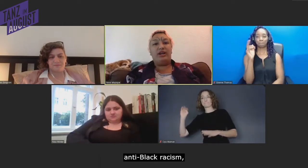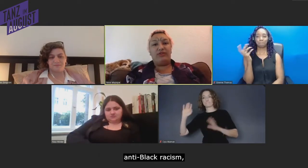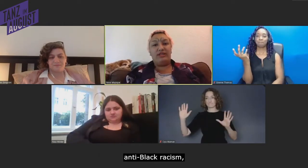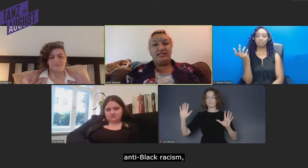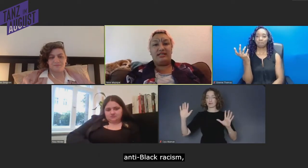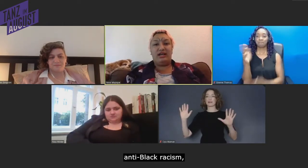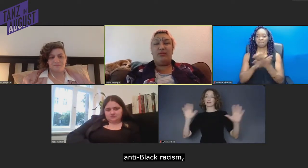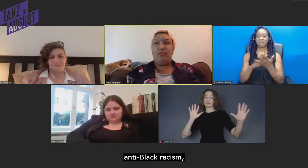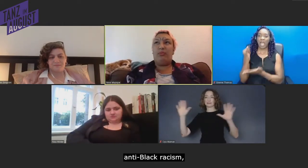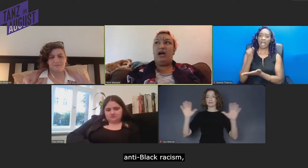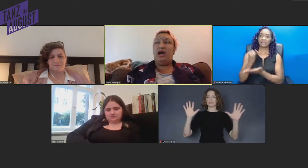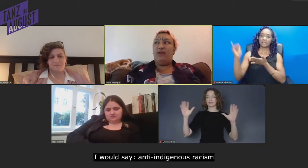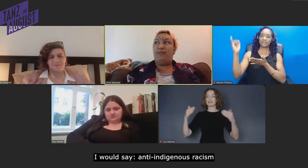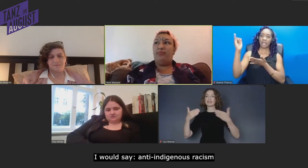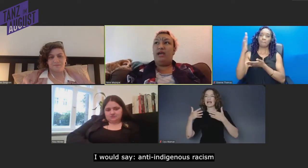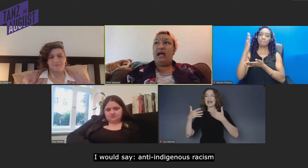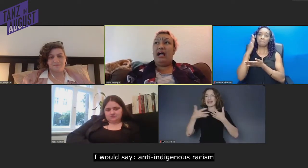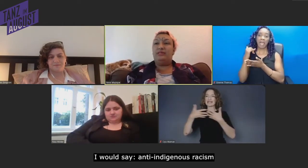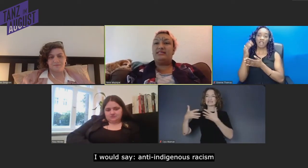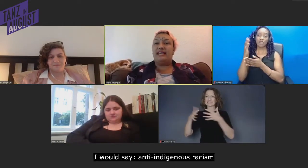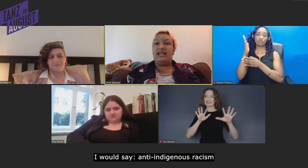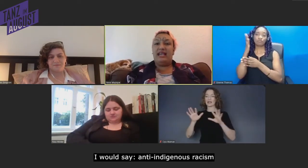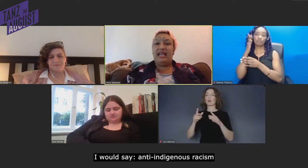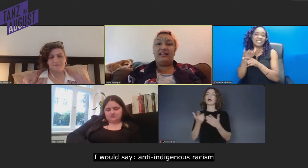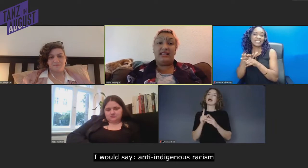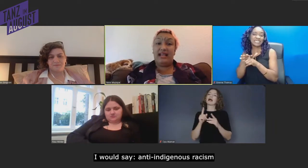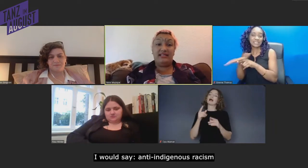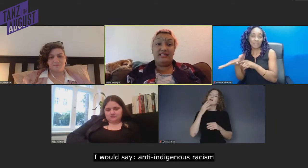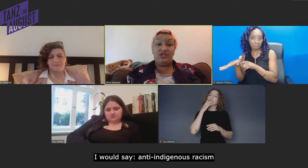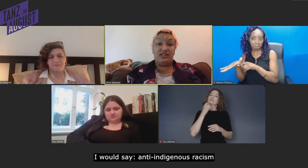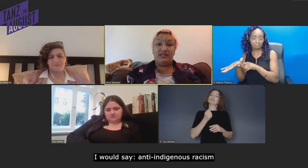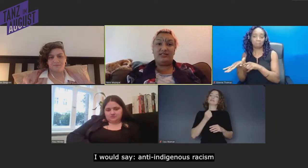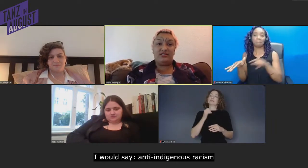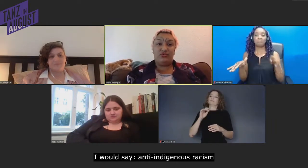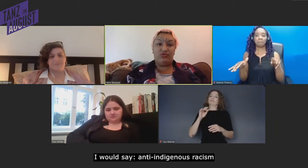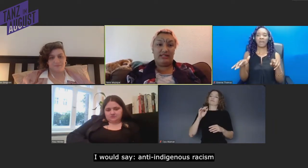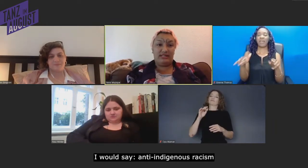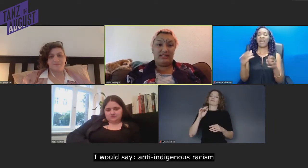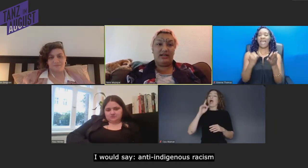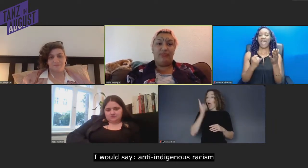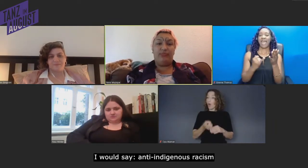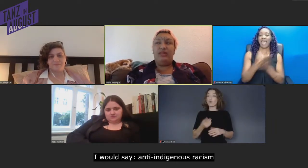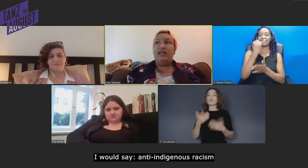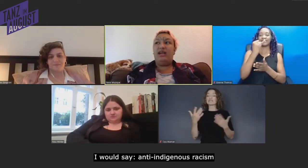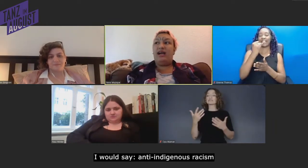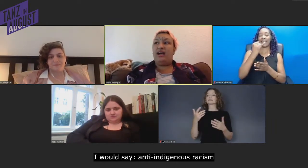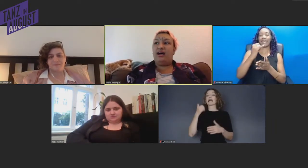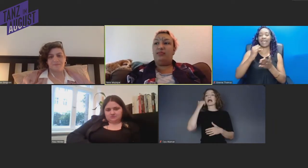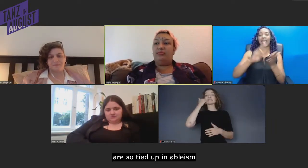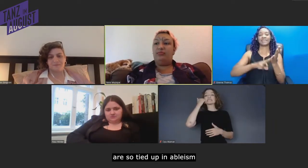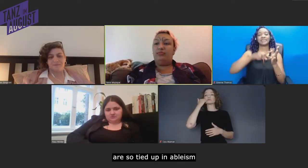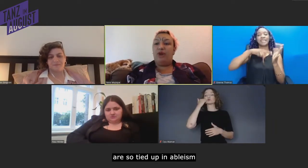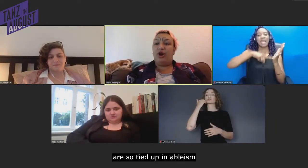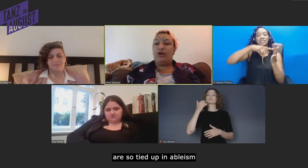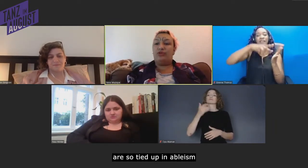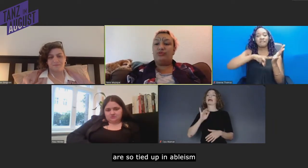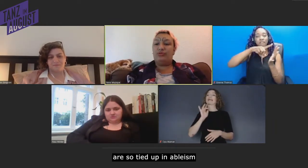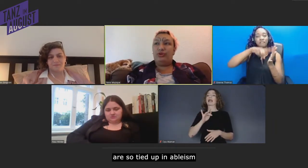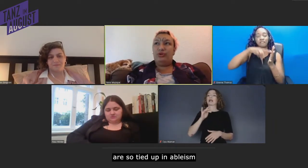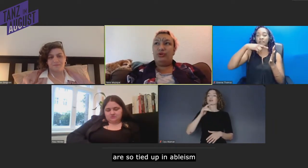anti-Black racism, I would say anti-Indigenous racism,